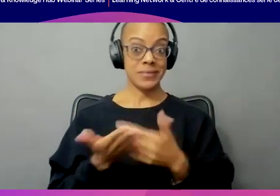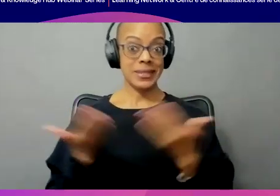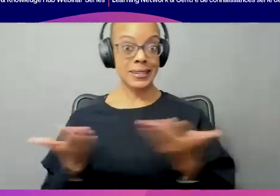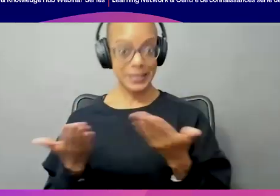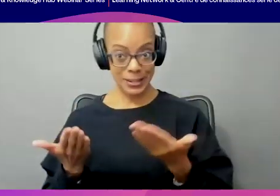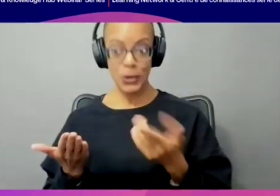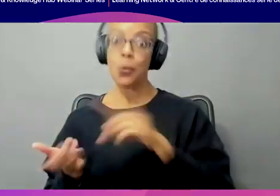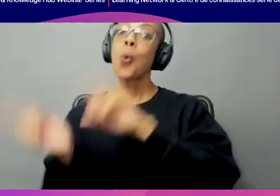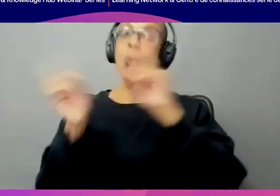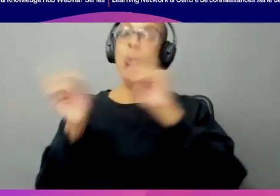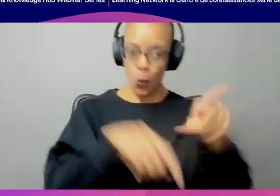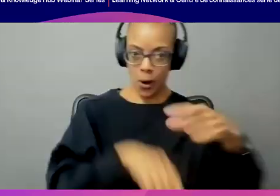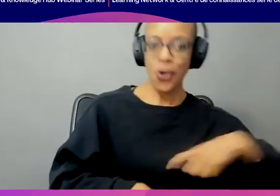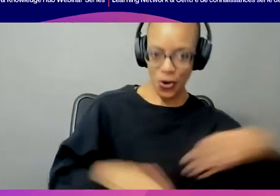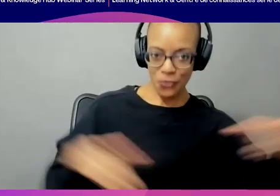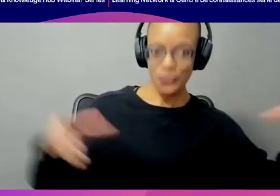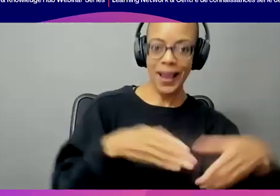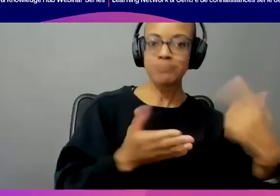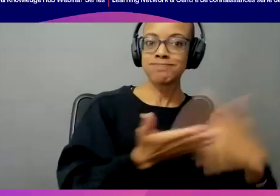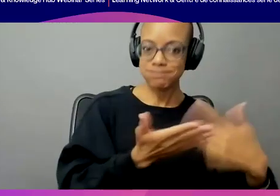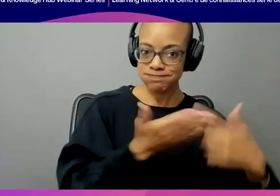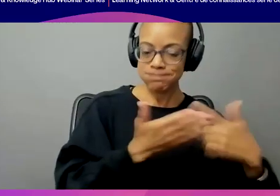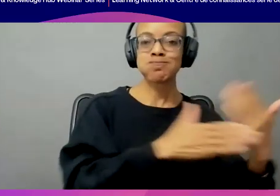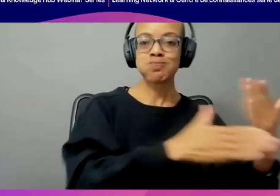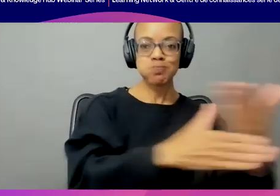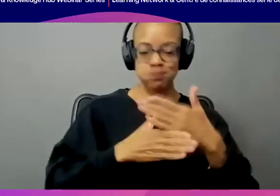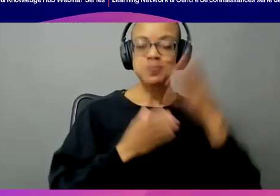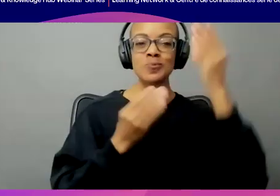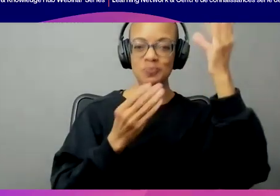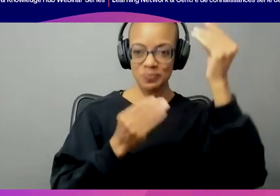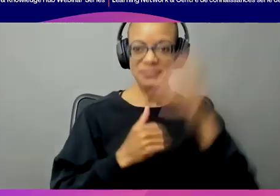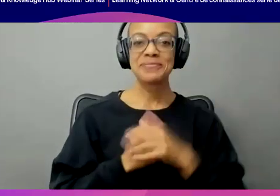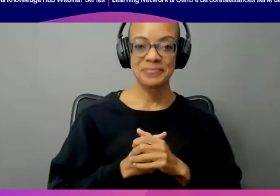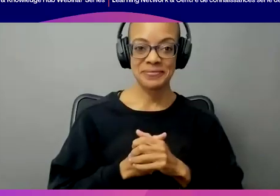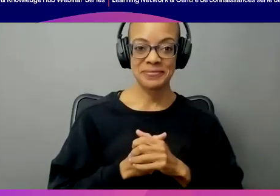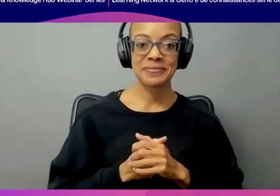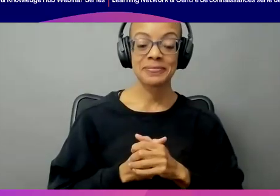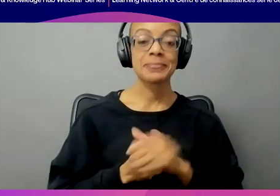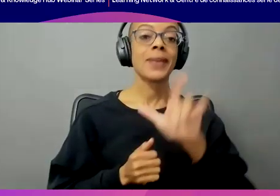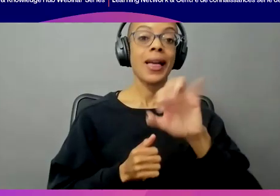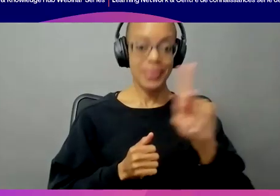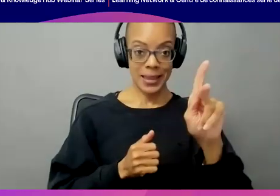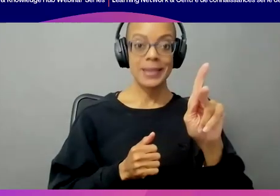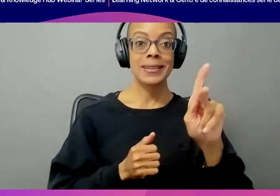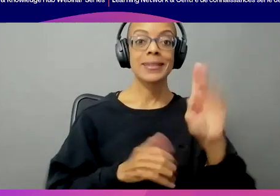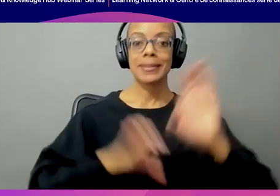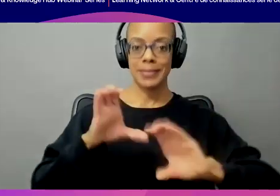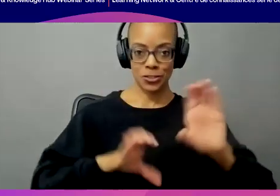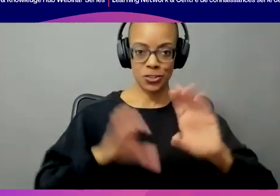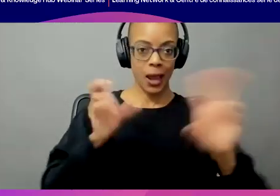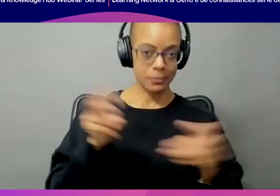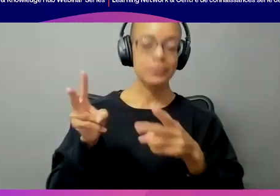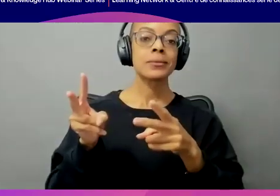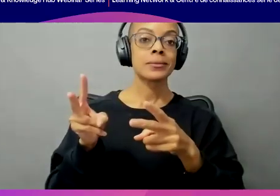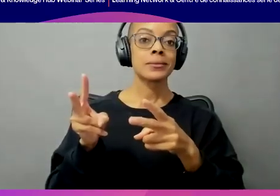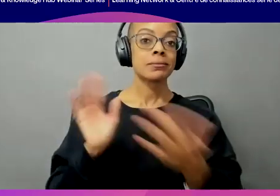this conference talking about their work and sharing some information. There's a link now in the chat in terms of being able